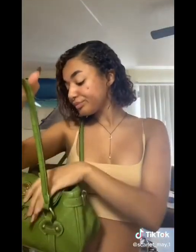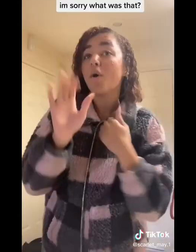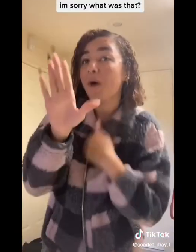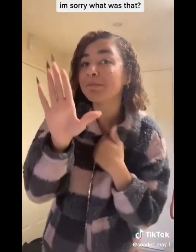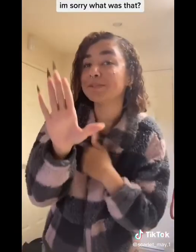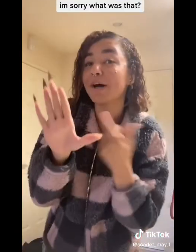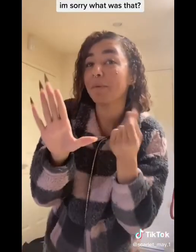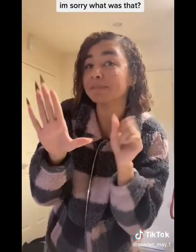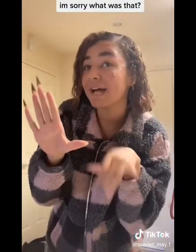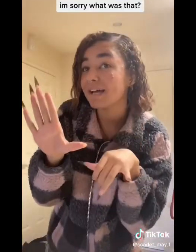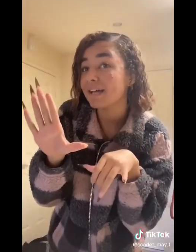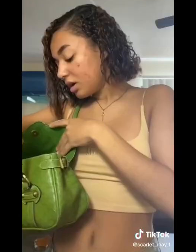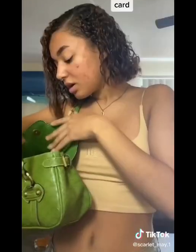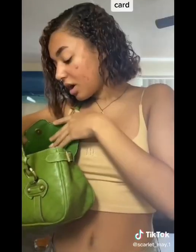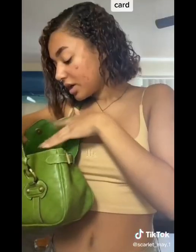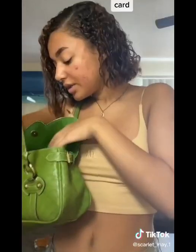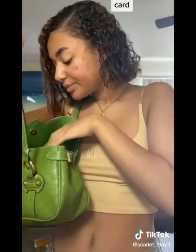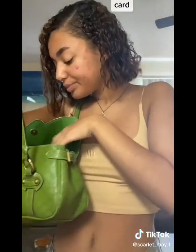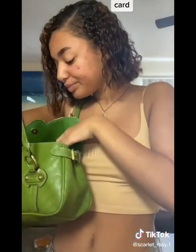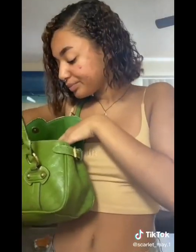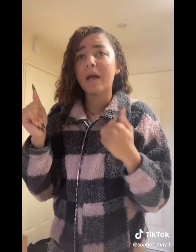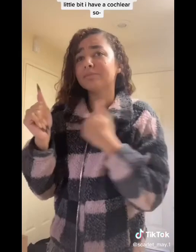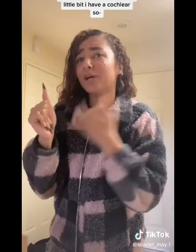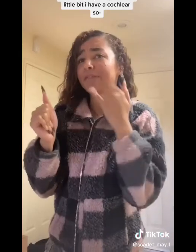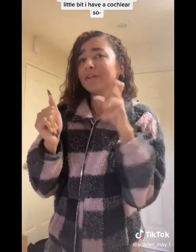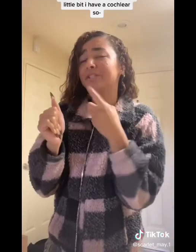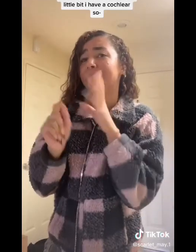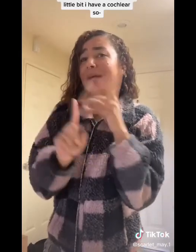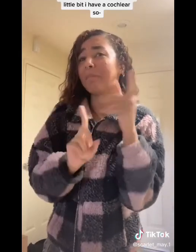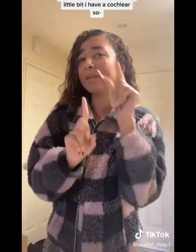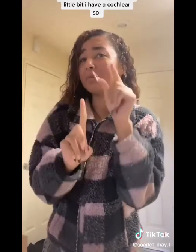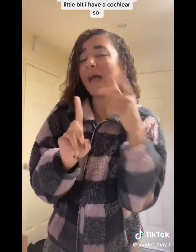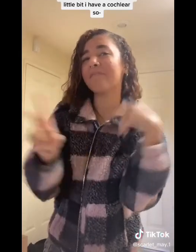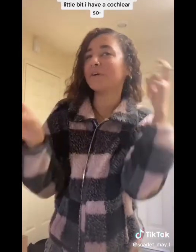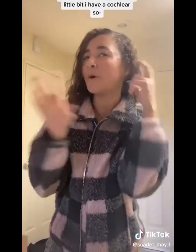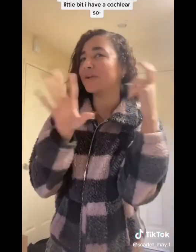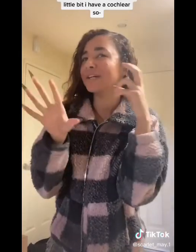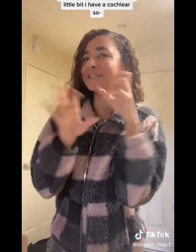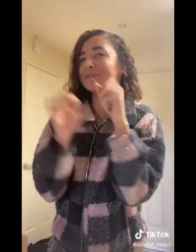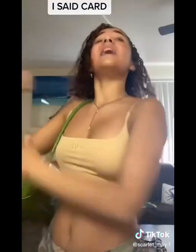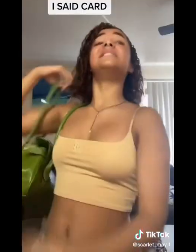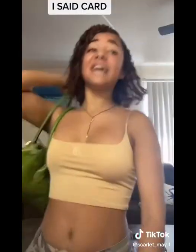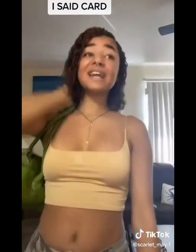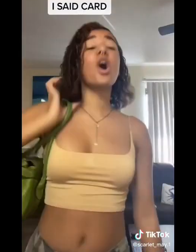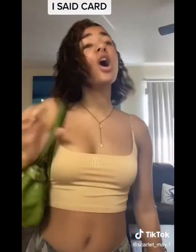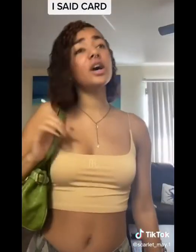Oh, I'm sorry, what was that? I'm sorry, if you could just speak up a little bit, I have a coke with you, so... I said car!